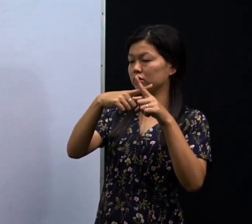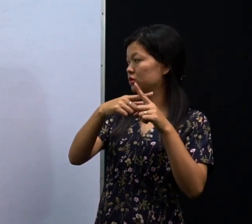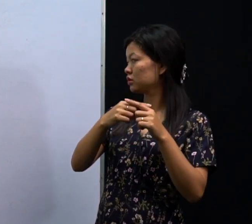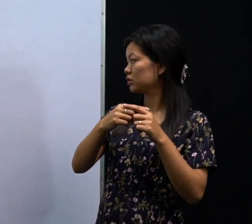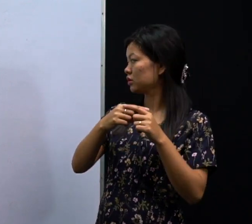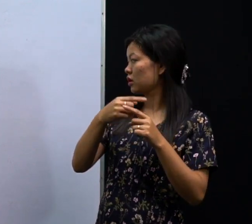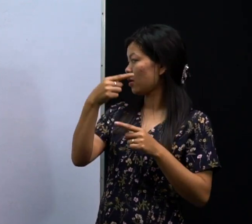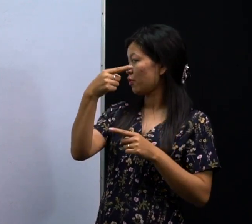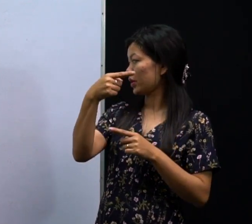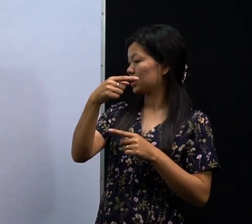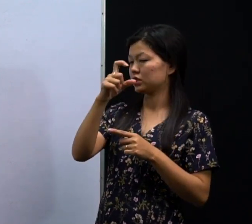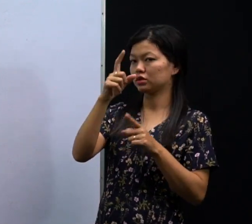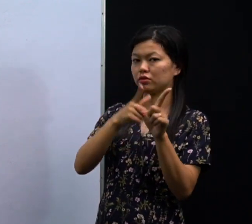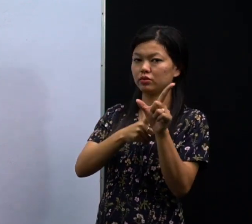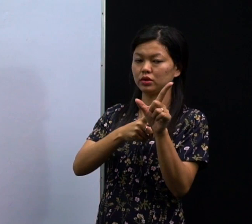cy.